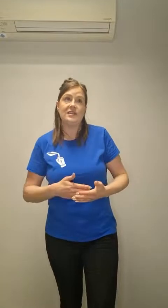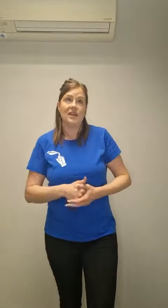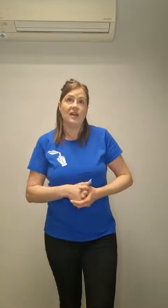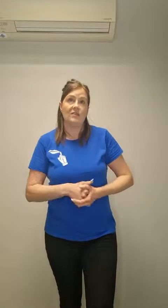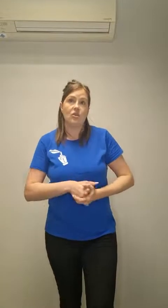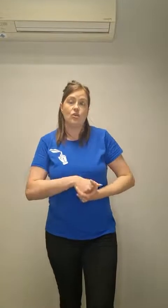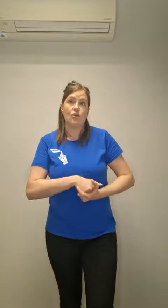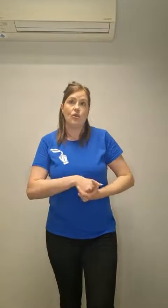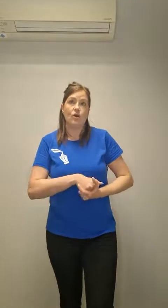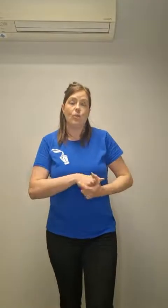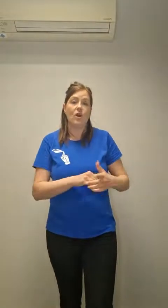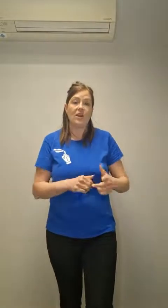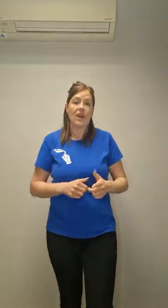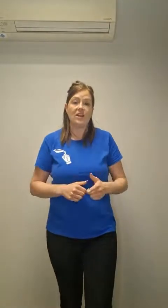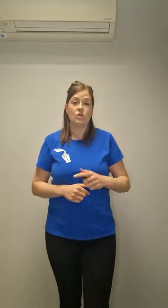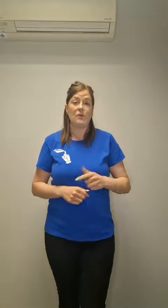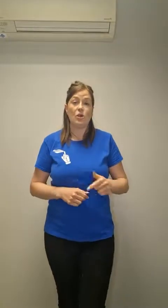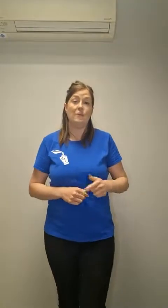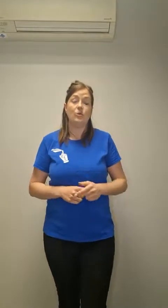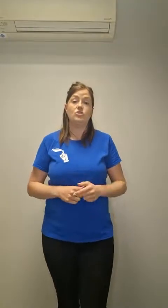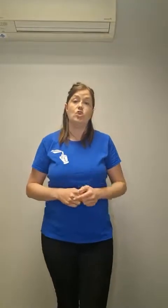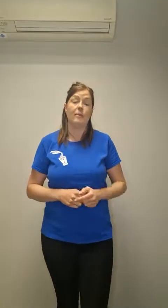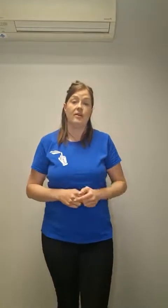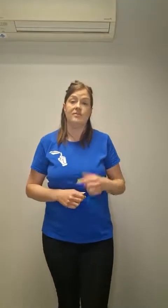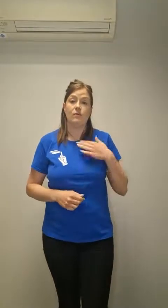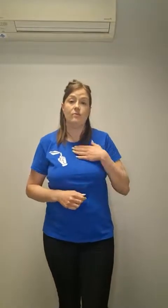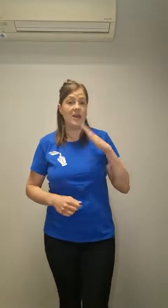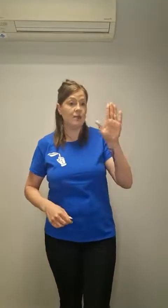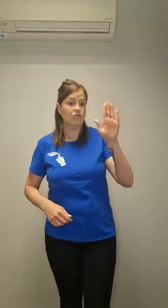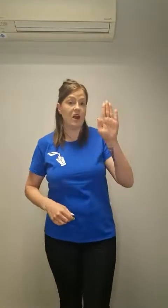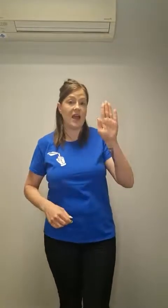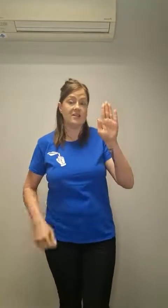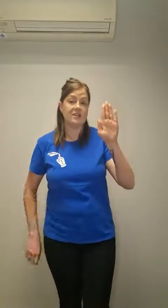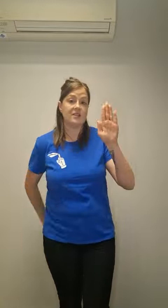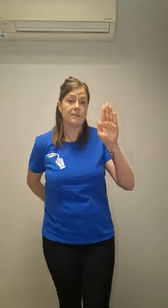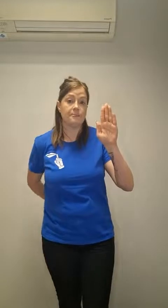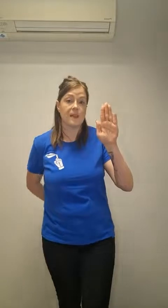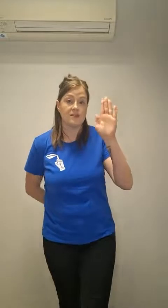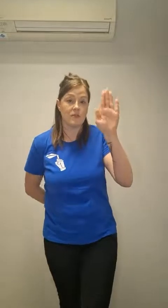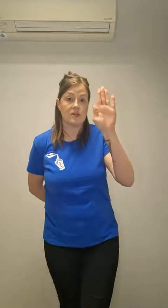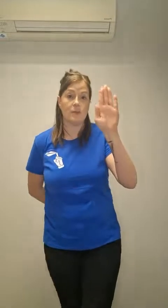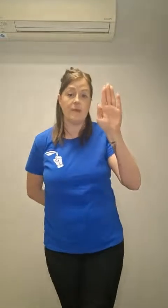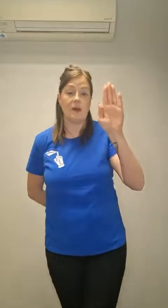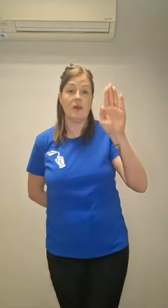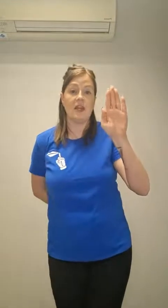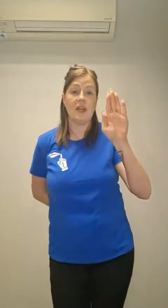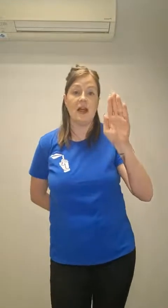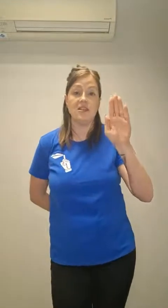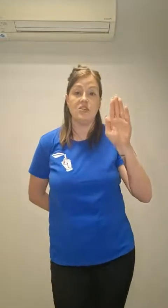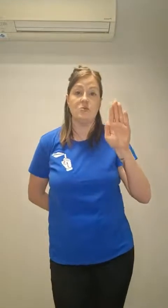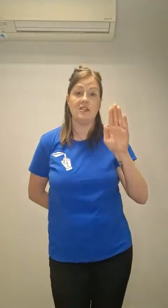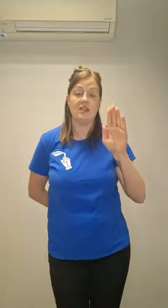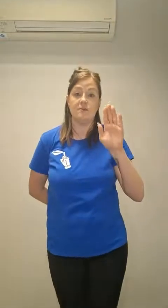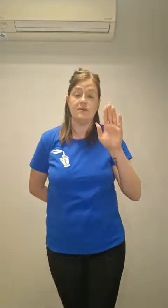say that your working hand should be your most dominant. So for me, I'm right-handed. So this will be my working hand, and you will see that most of